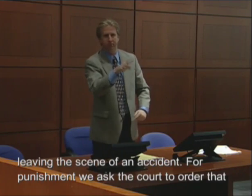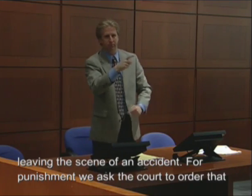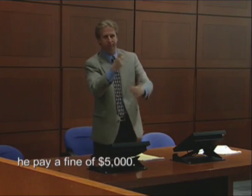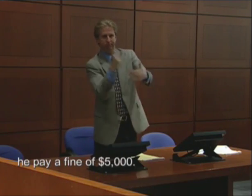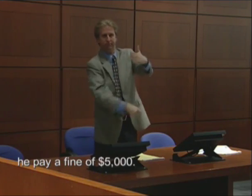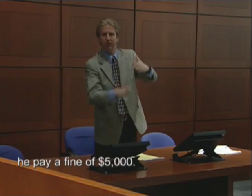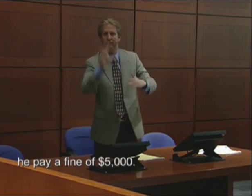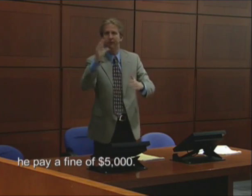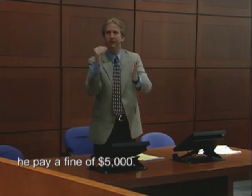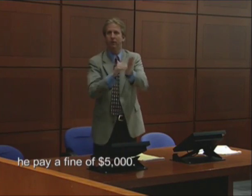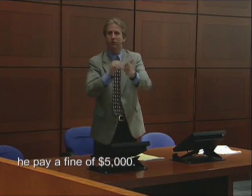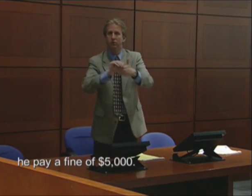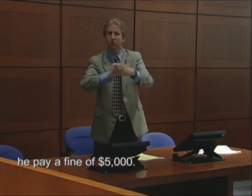$5,000.